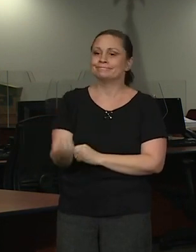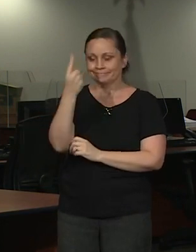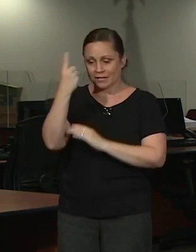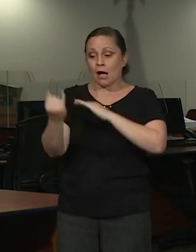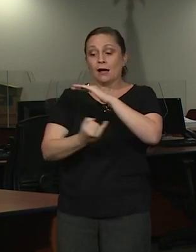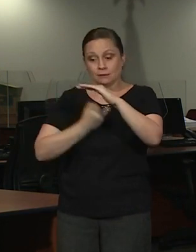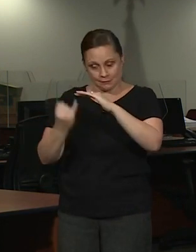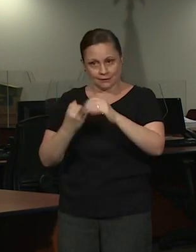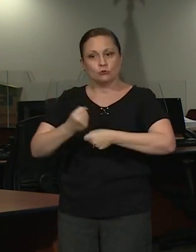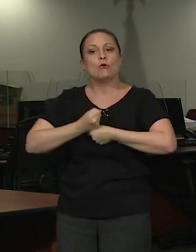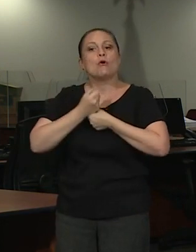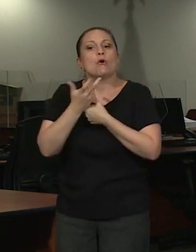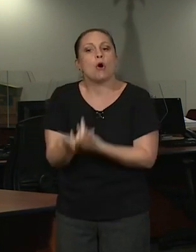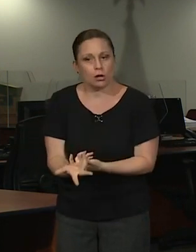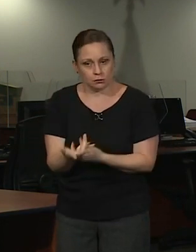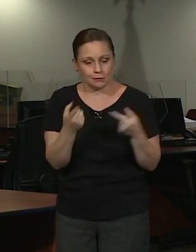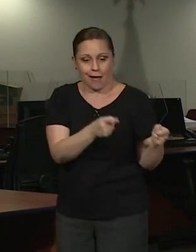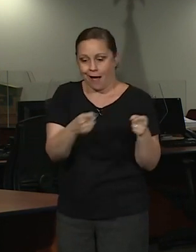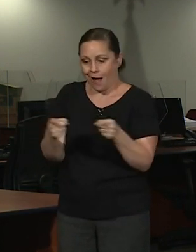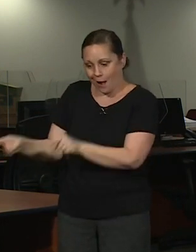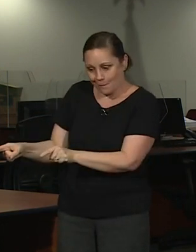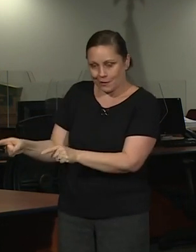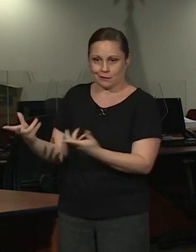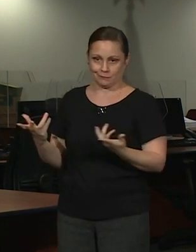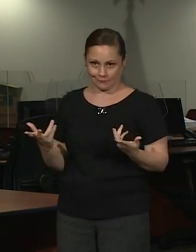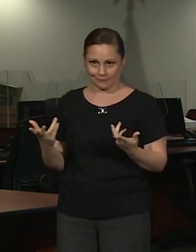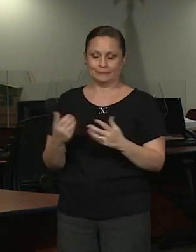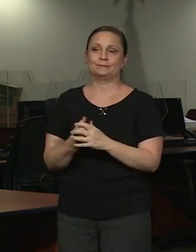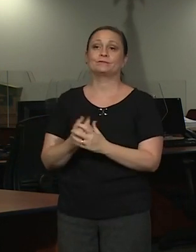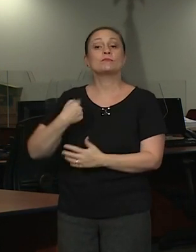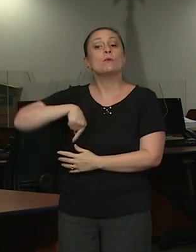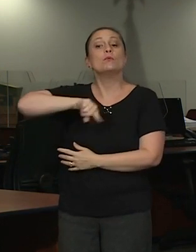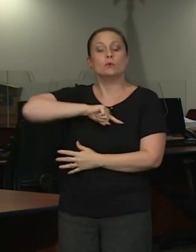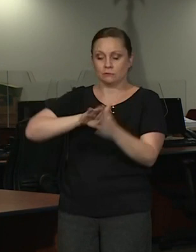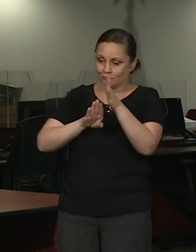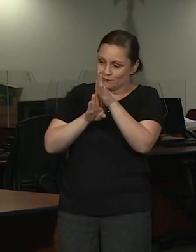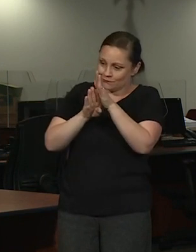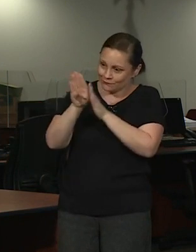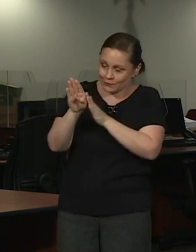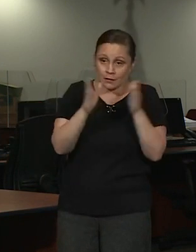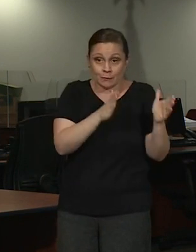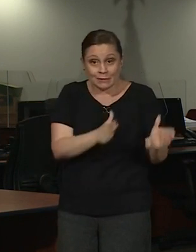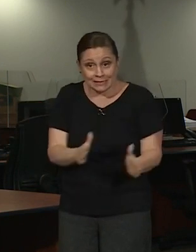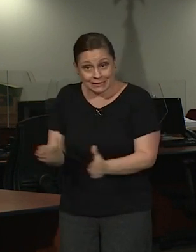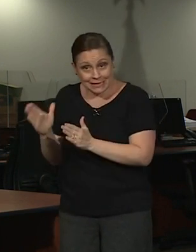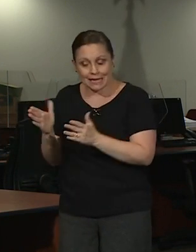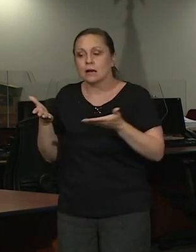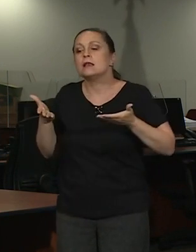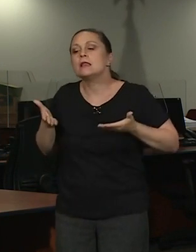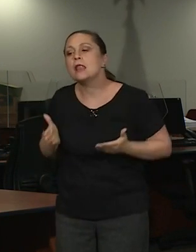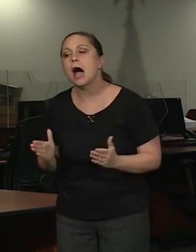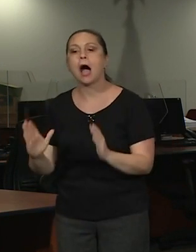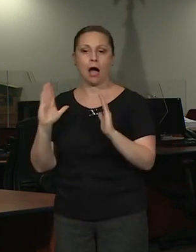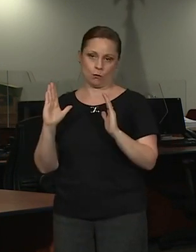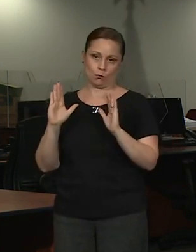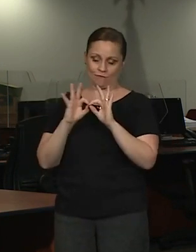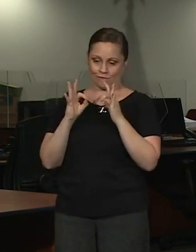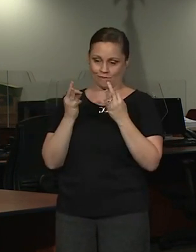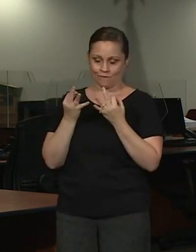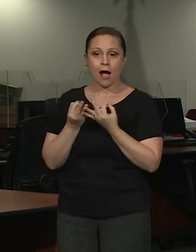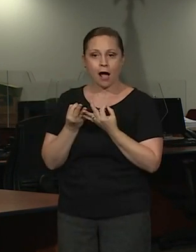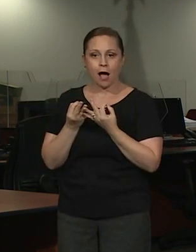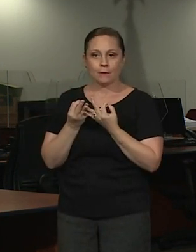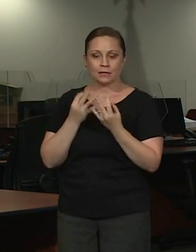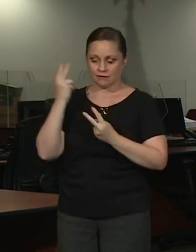unintended consequences. But we are going to develop a plan to allow loved ones to see their loved ones in